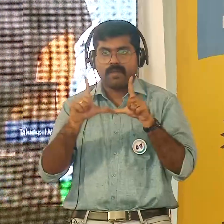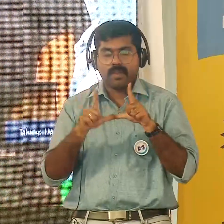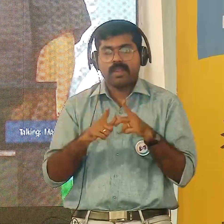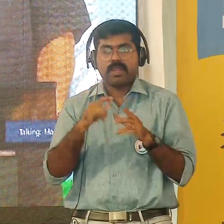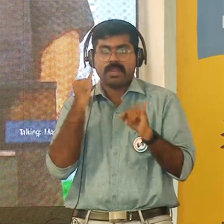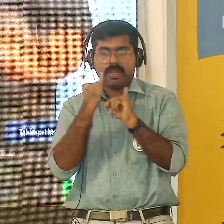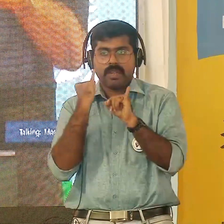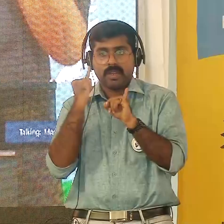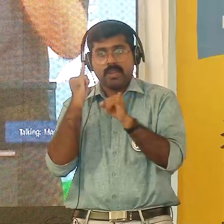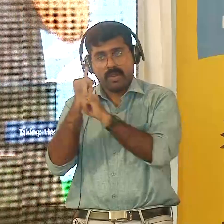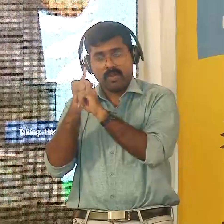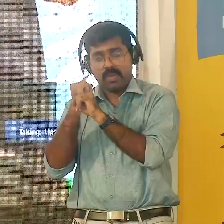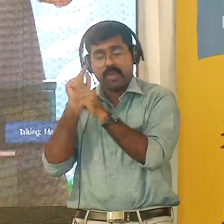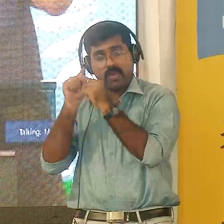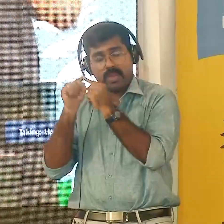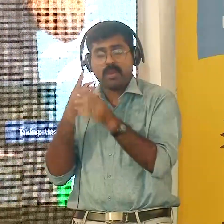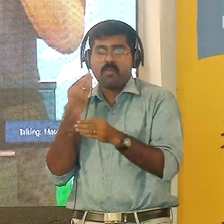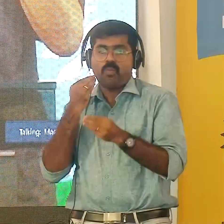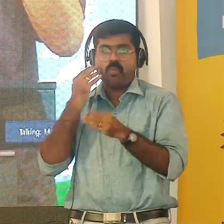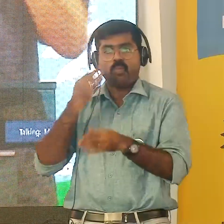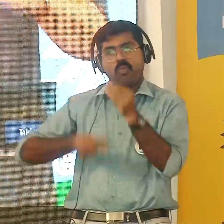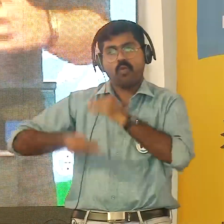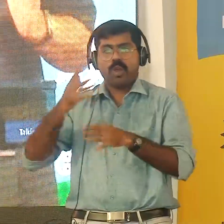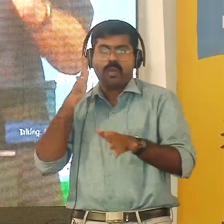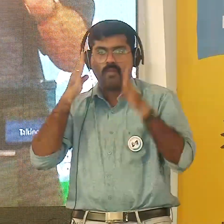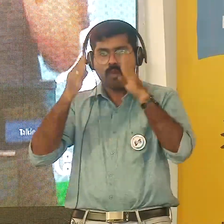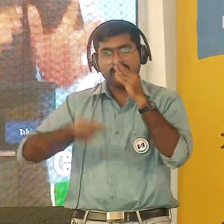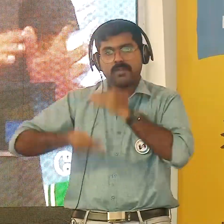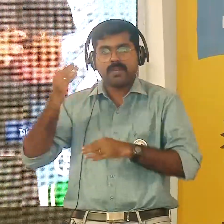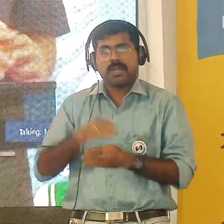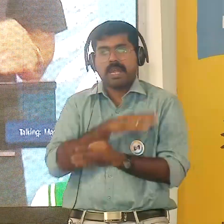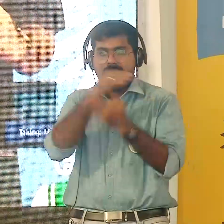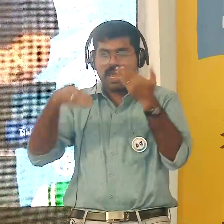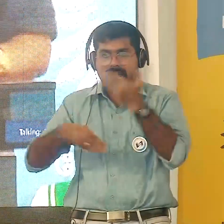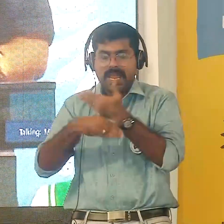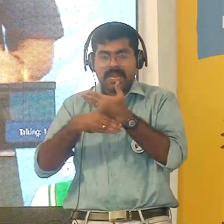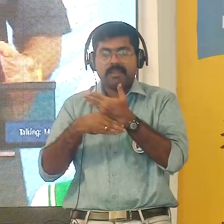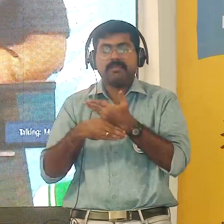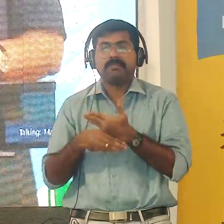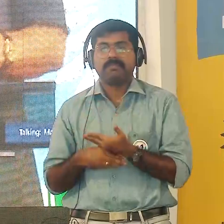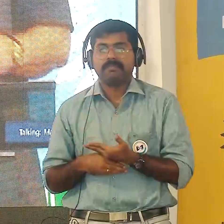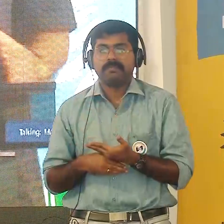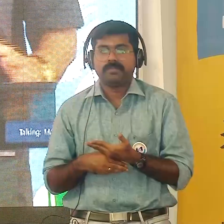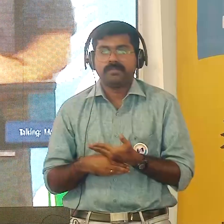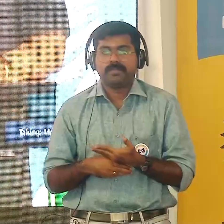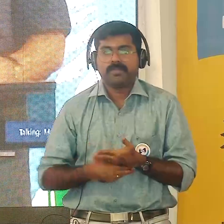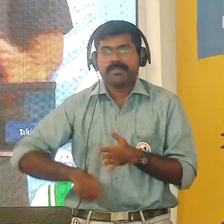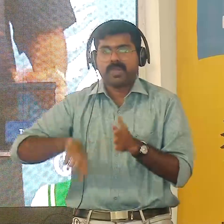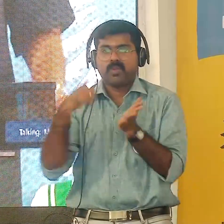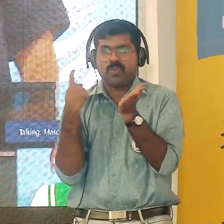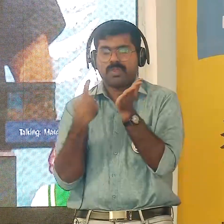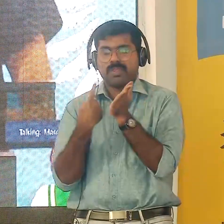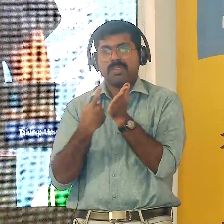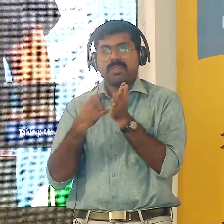Idukki package as well. This is in addition to the money that is spent through regular schemes